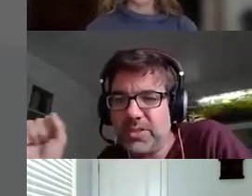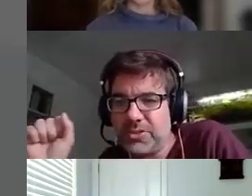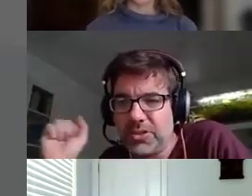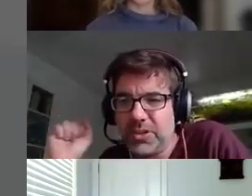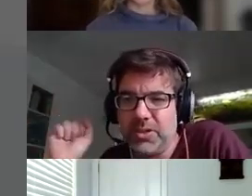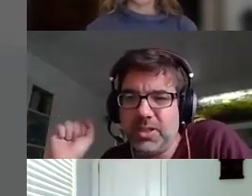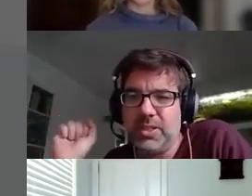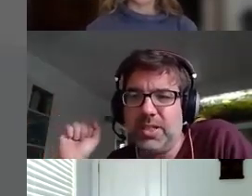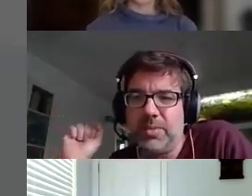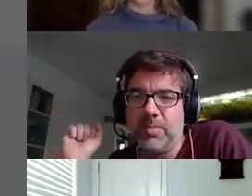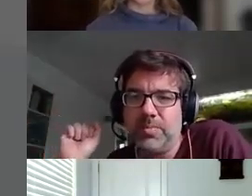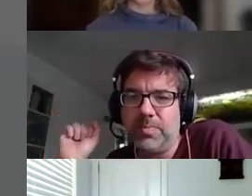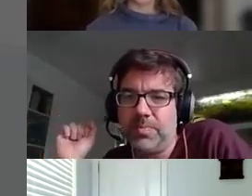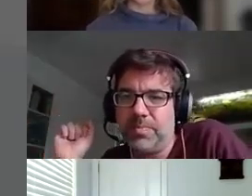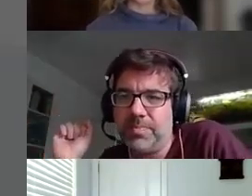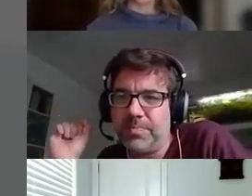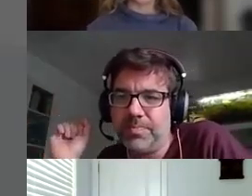quality control